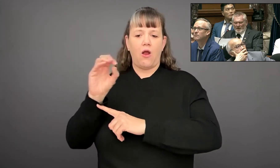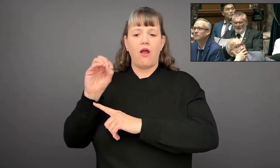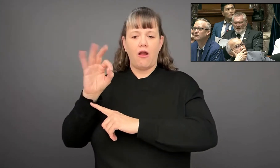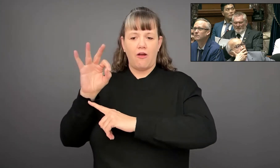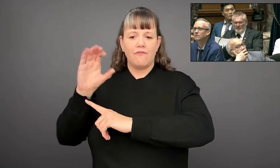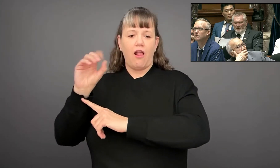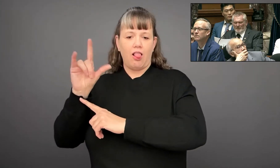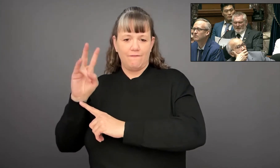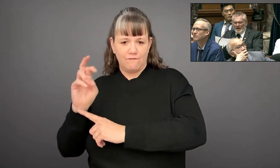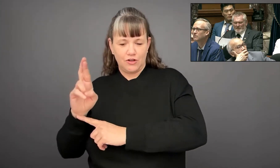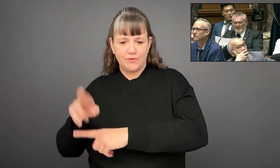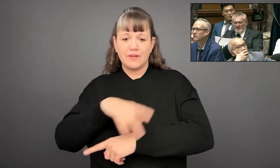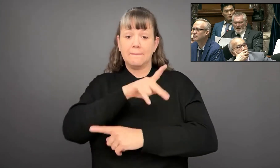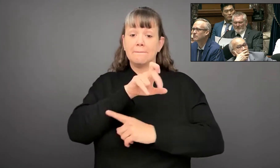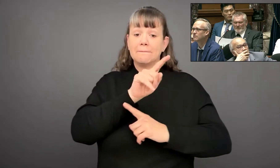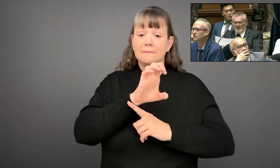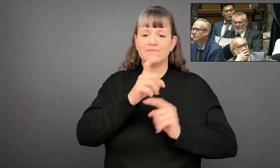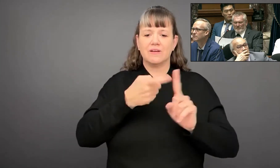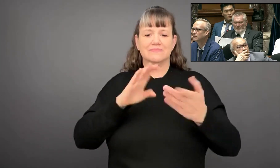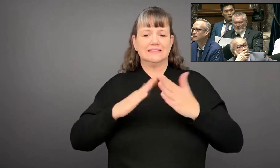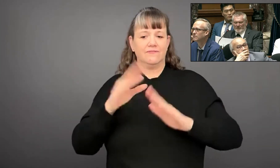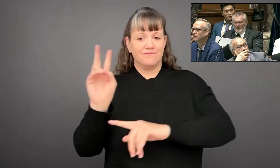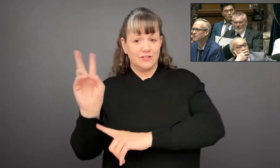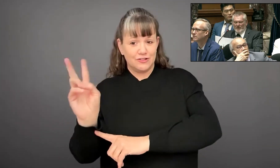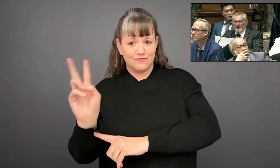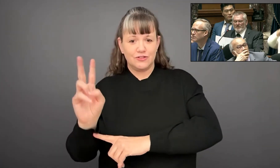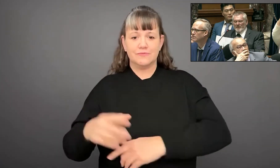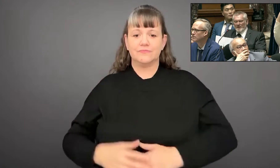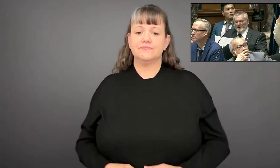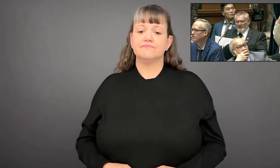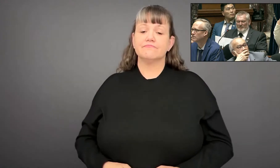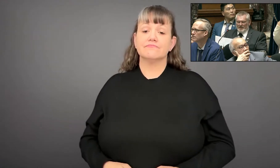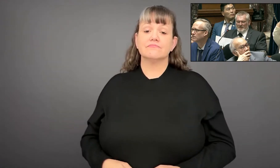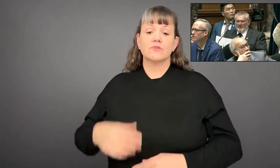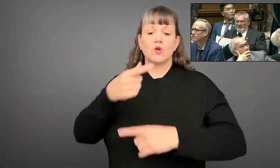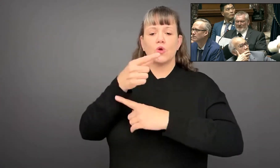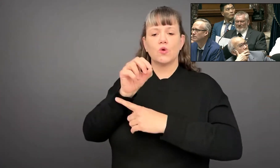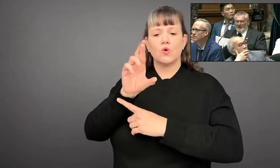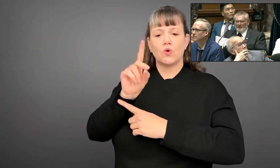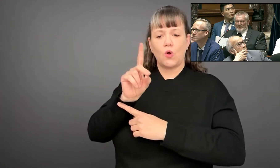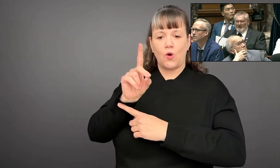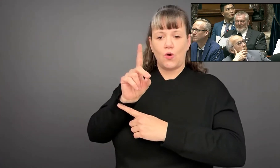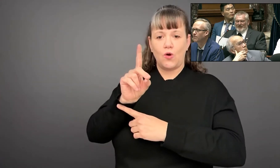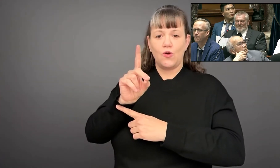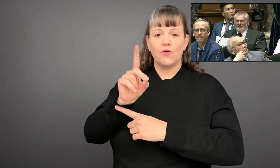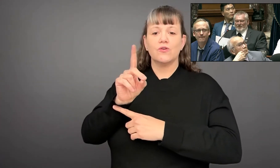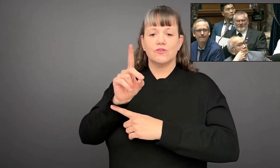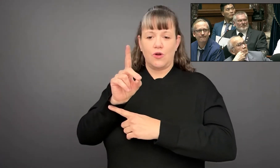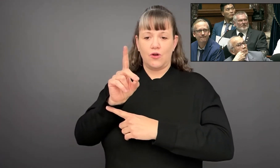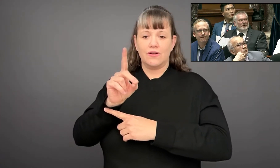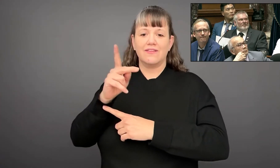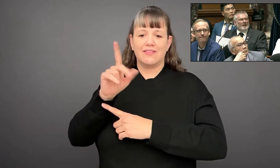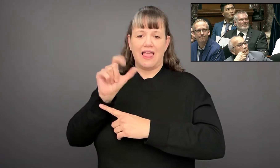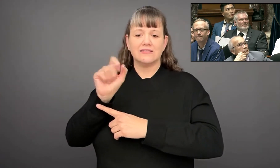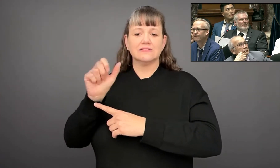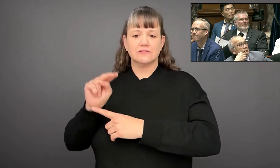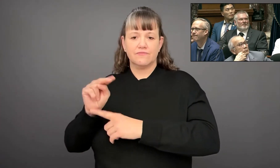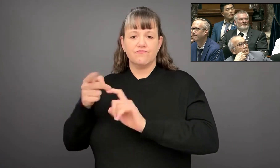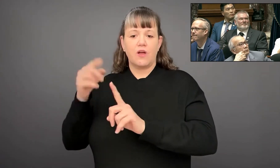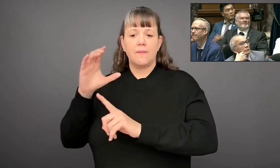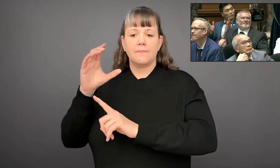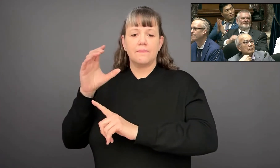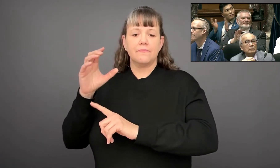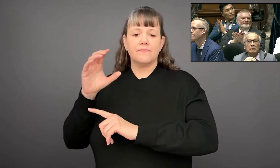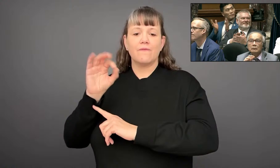but not least, Gord Klassen, Councillor from Fort St. John. Please give these fine, dedicated folks a warm House